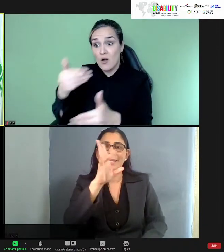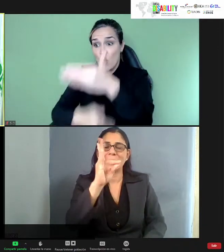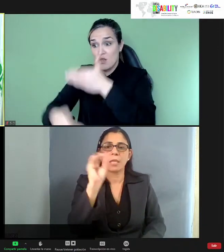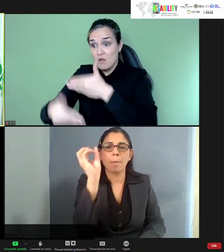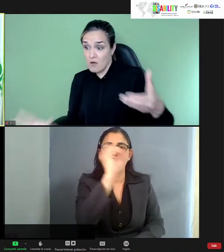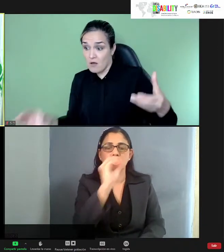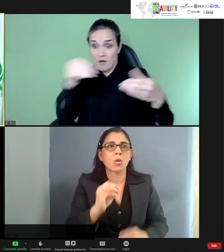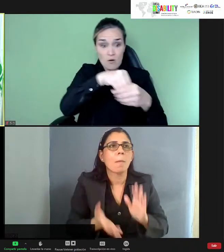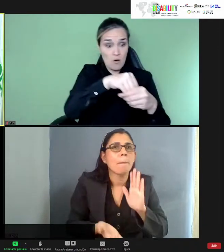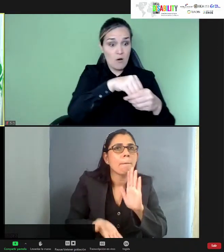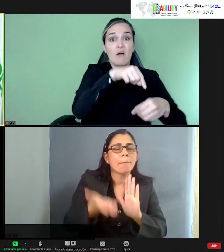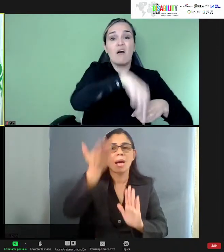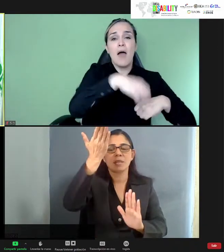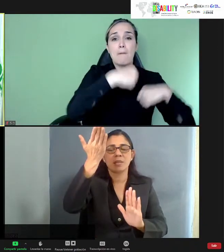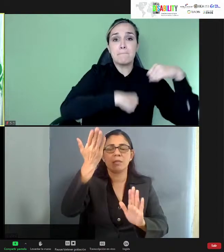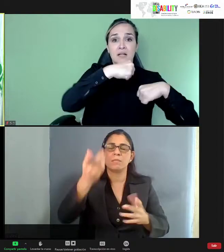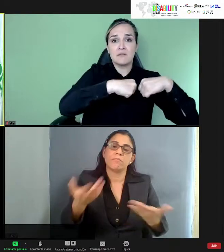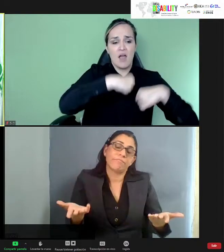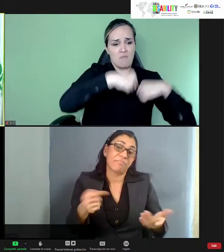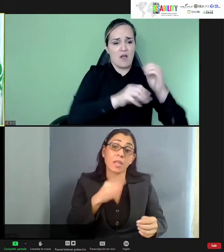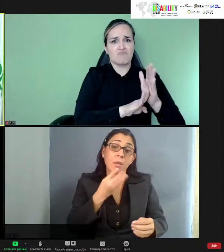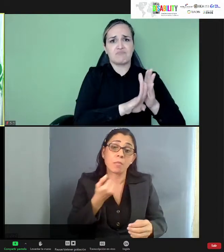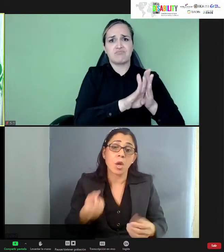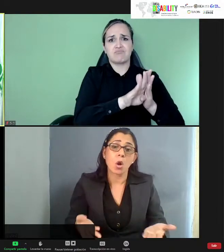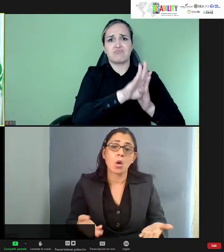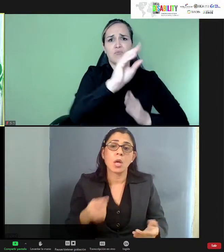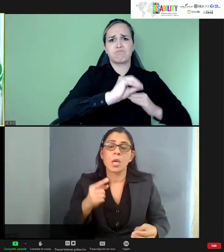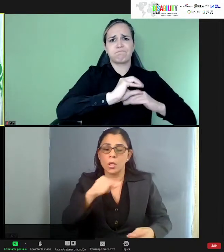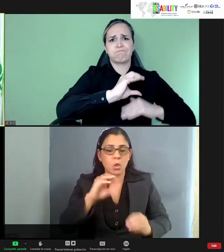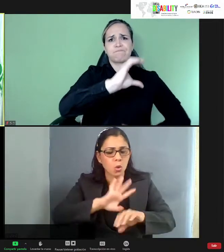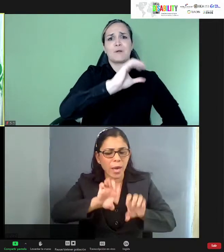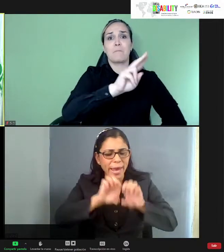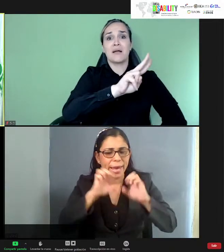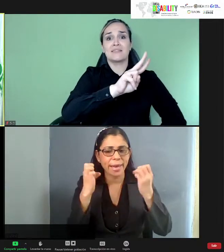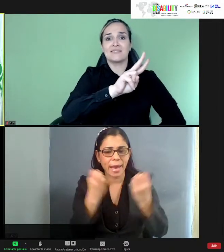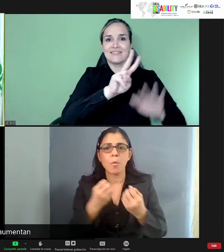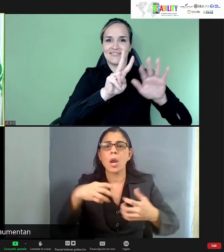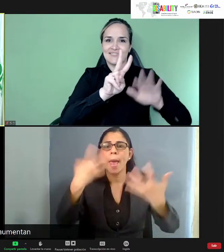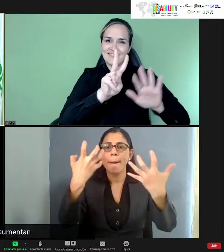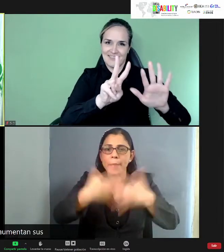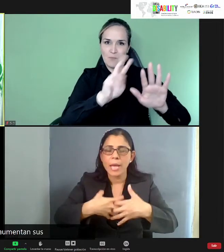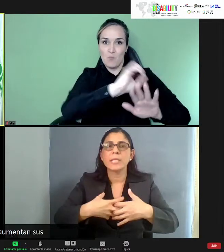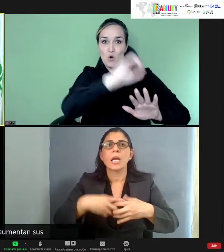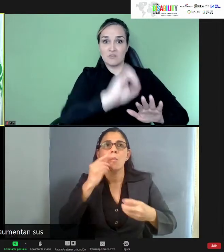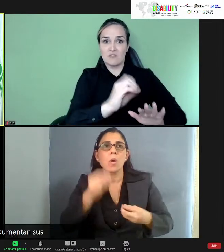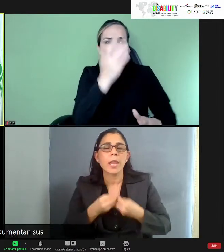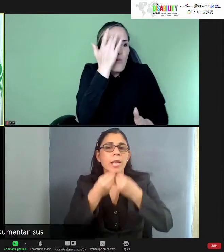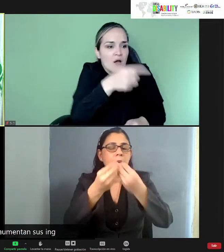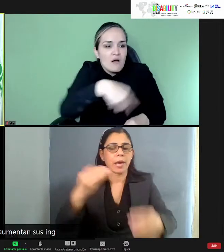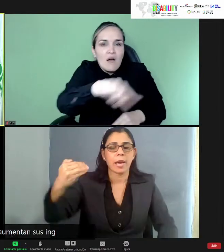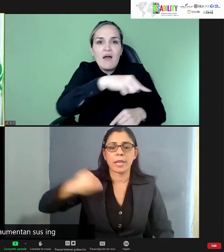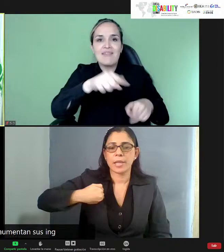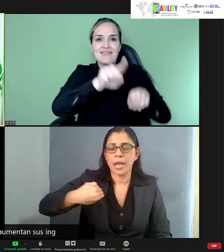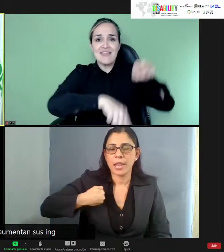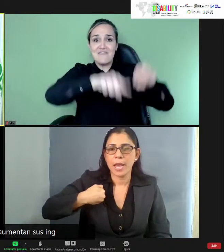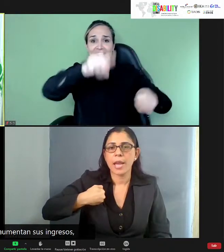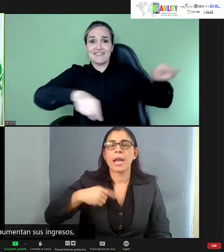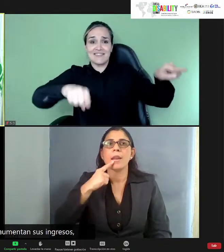income up to 27 that the thing is that companies that are in their teams reflect diversity